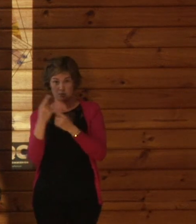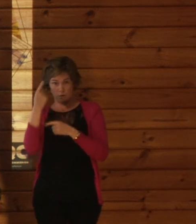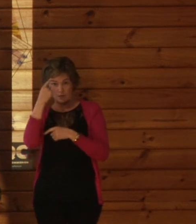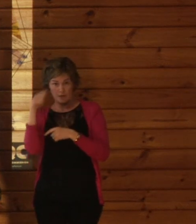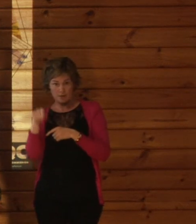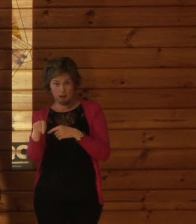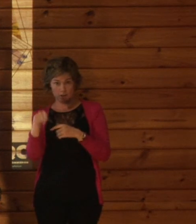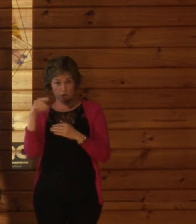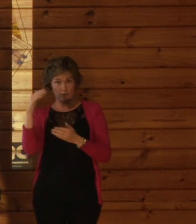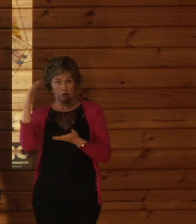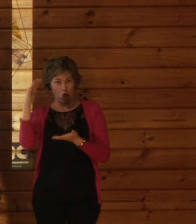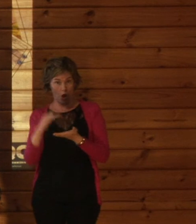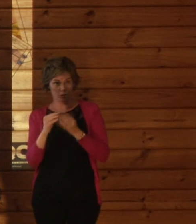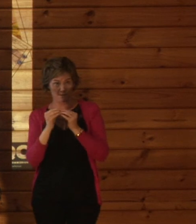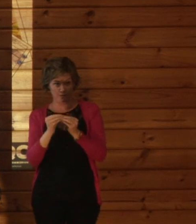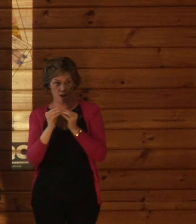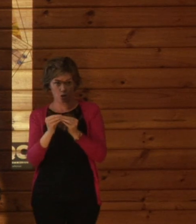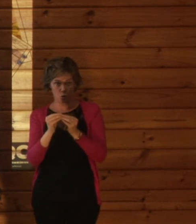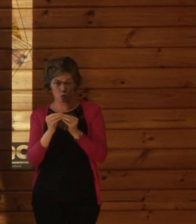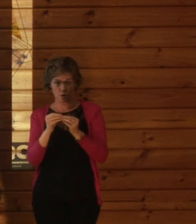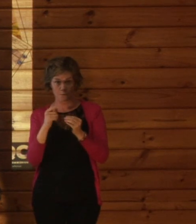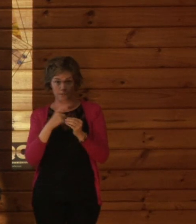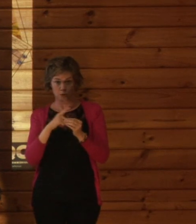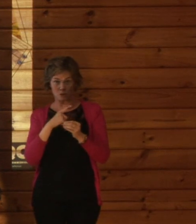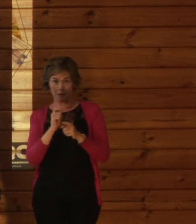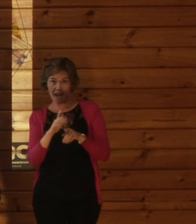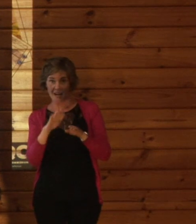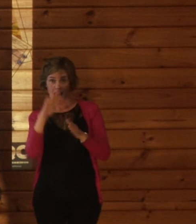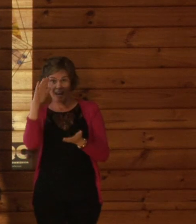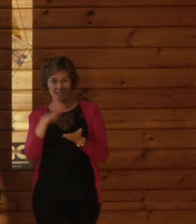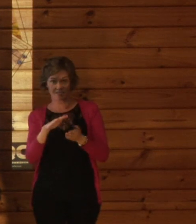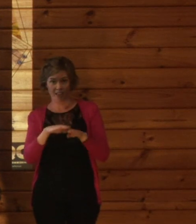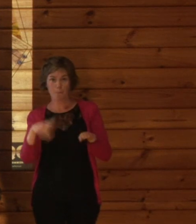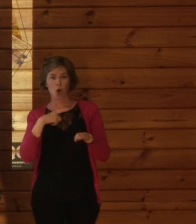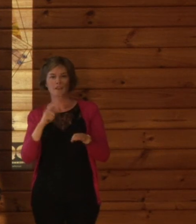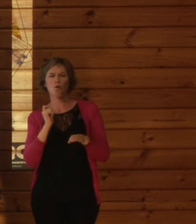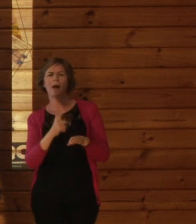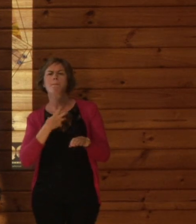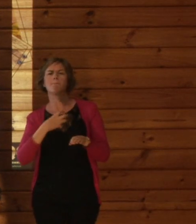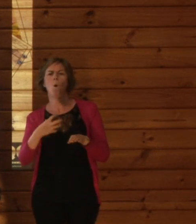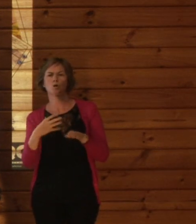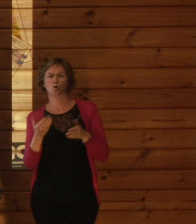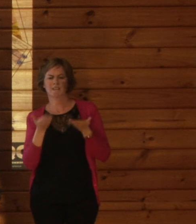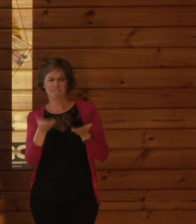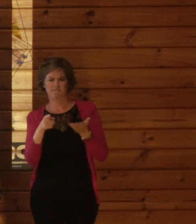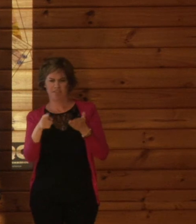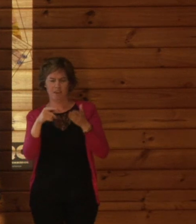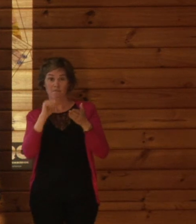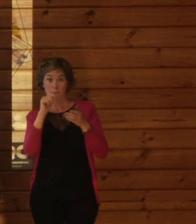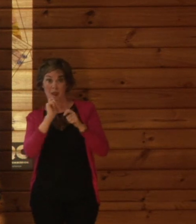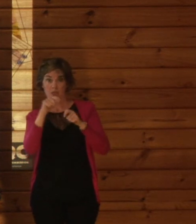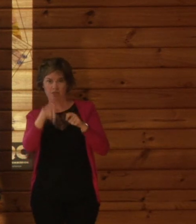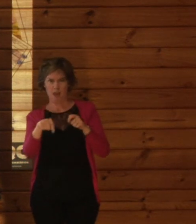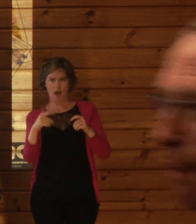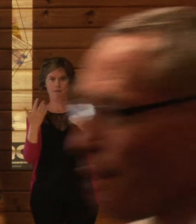foundations, is that then deemed as being a loss of utility because you would pay less for the land being that you're paying more for foundations? Yeah, so this is one of the tricky things actually, in that a lot of the need for those extra foundations is due